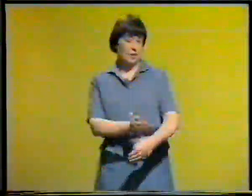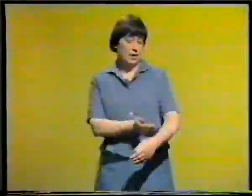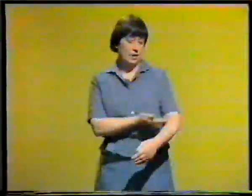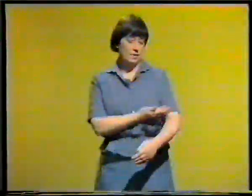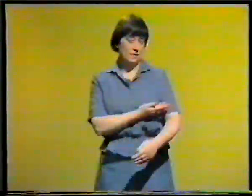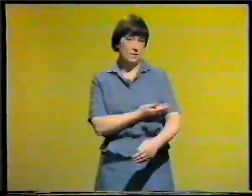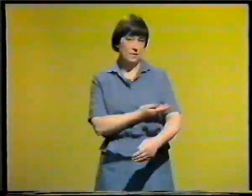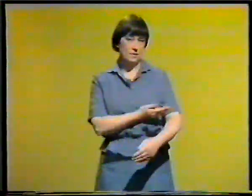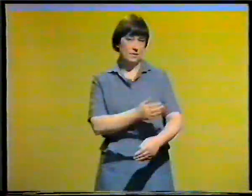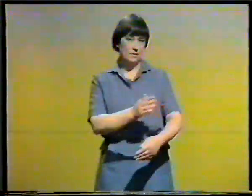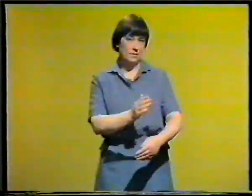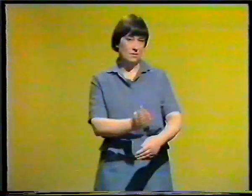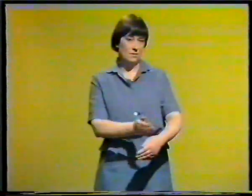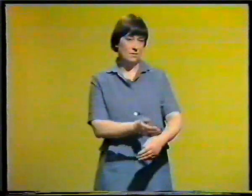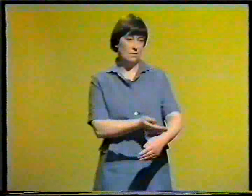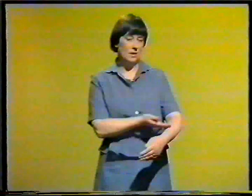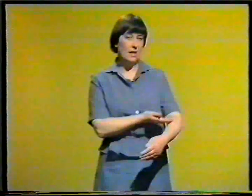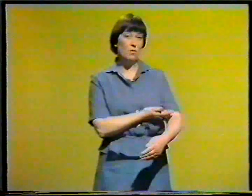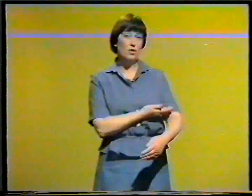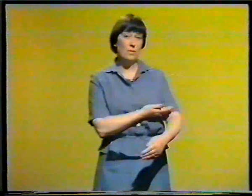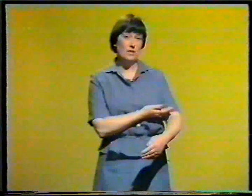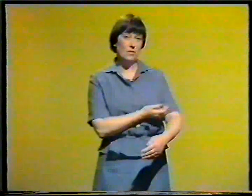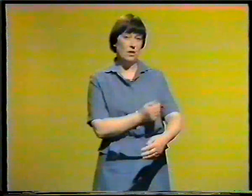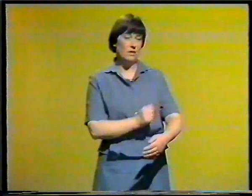green, and that also means grass,